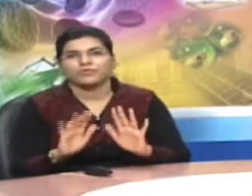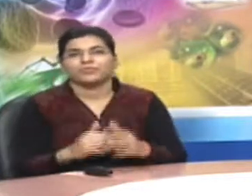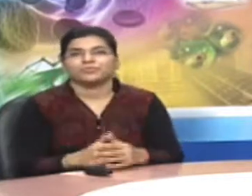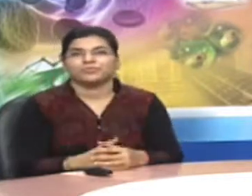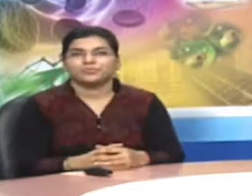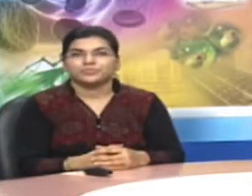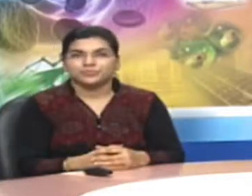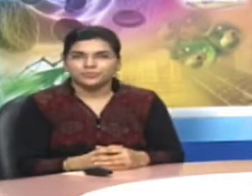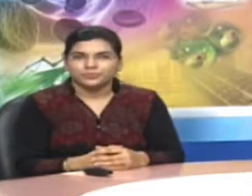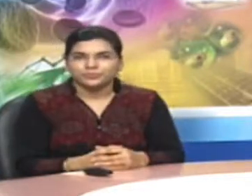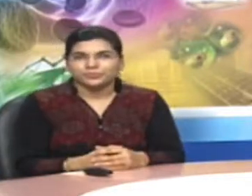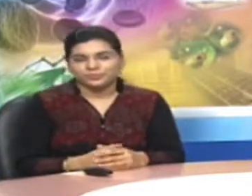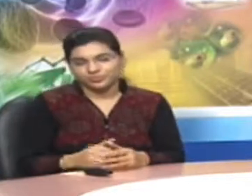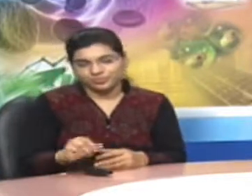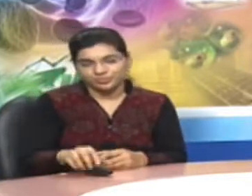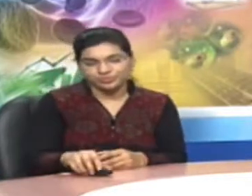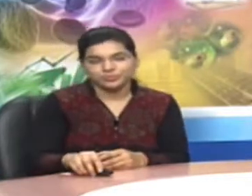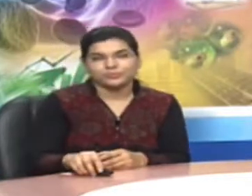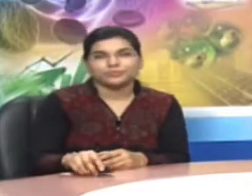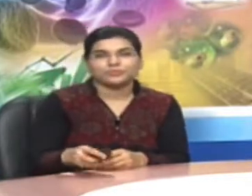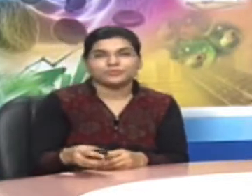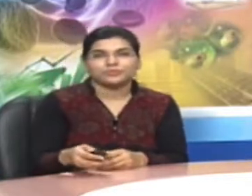And the grammar can be corrected.